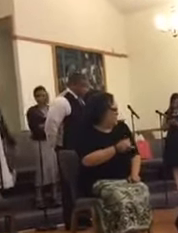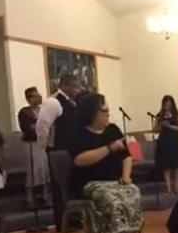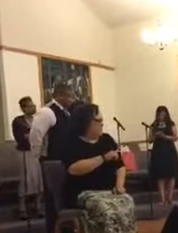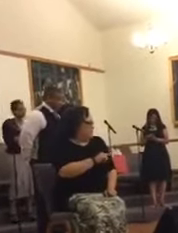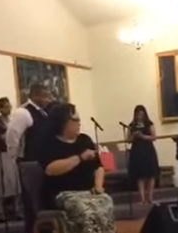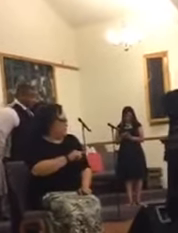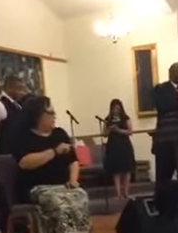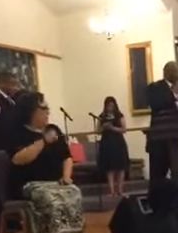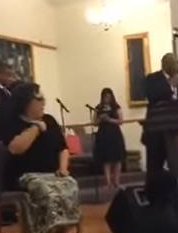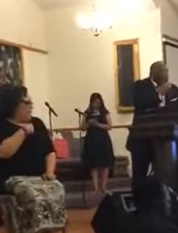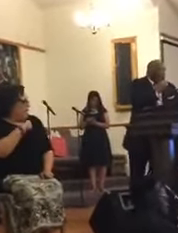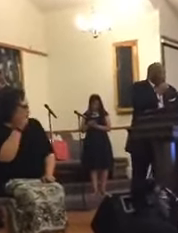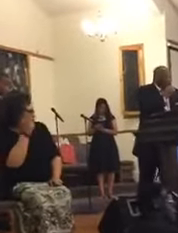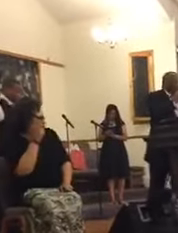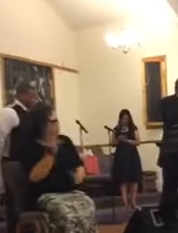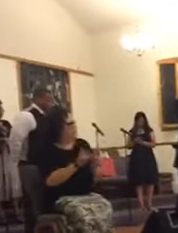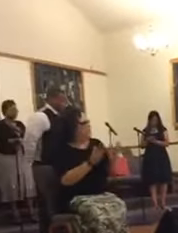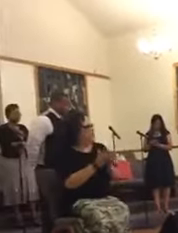I heard Jesus say,